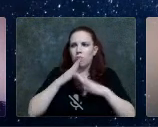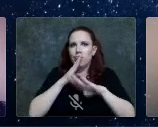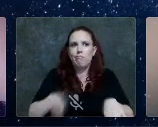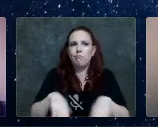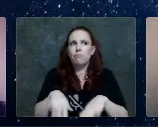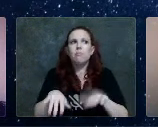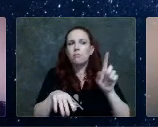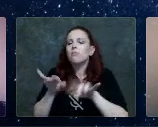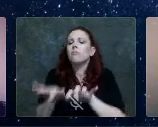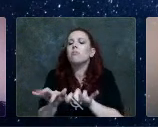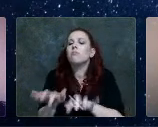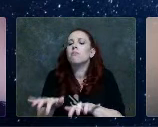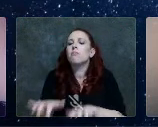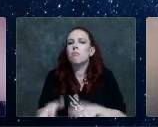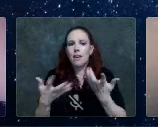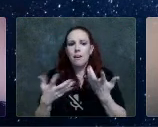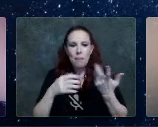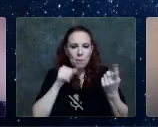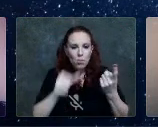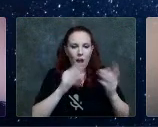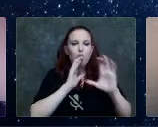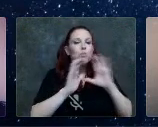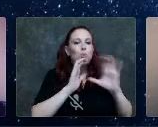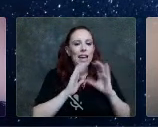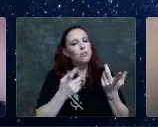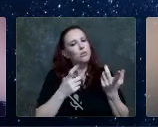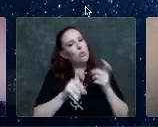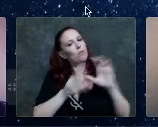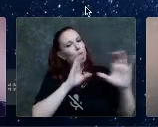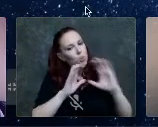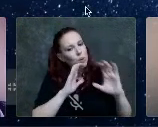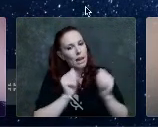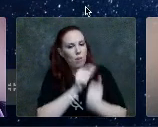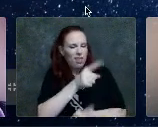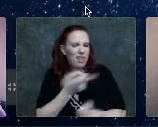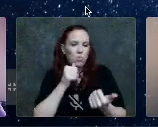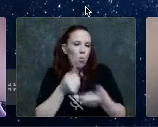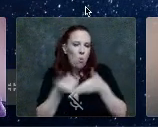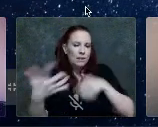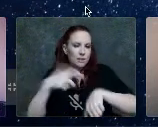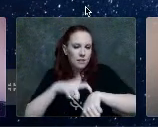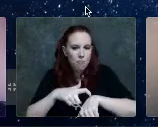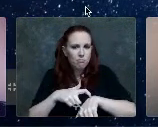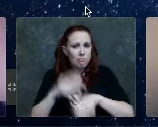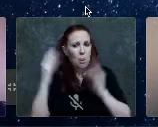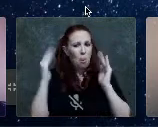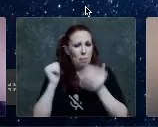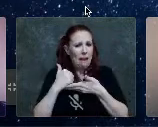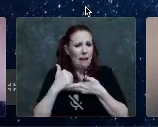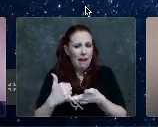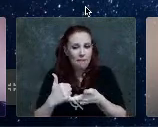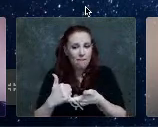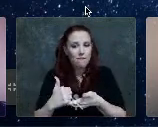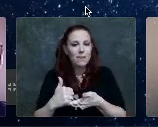or writing code and you don't actually know what you're doing, because that'll tend to waste time. Okay, I hope that was helpful. Yeah. There's 4